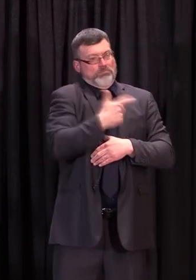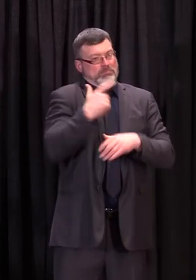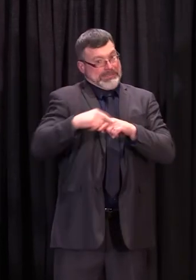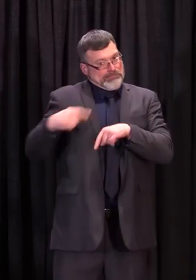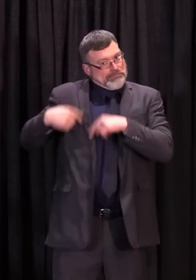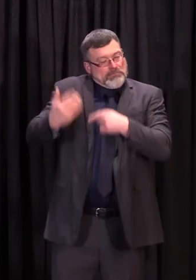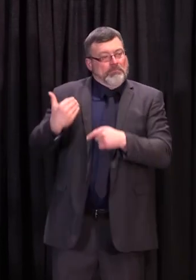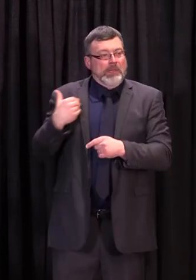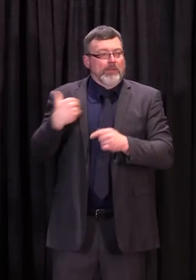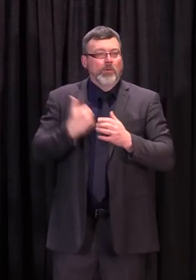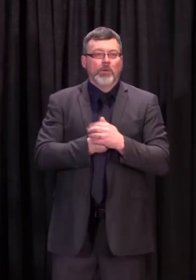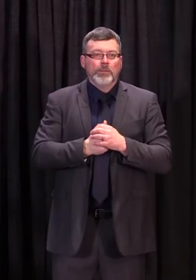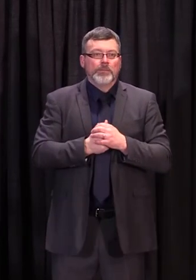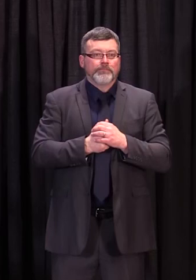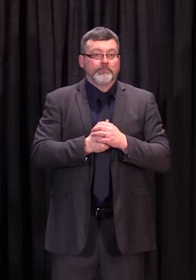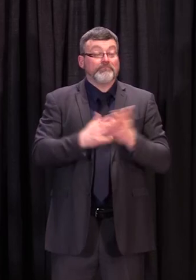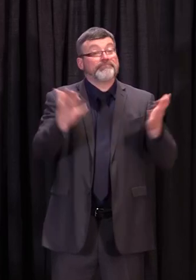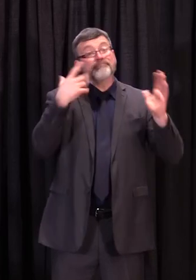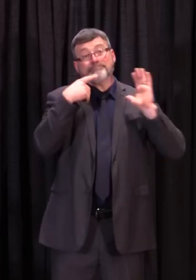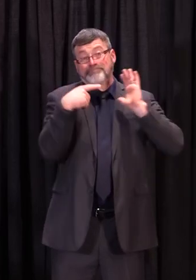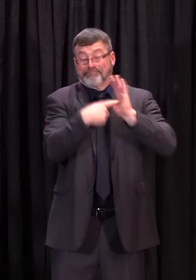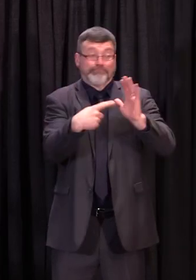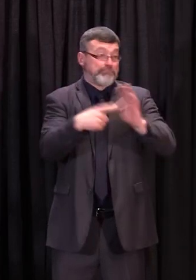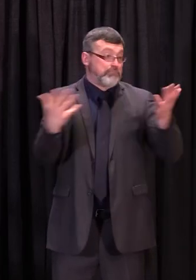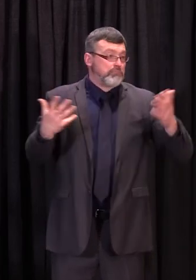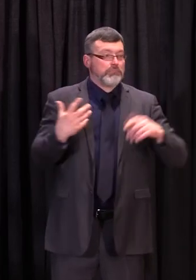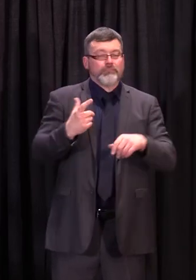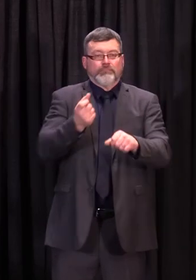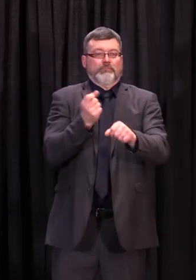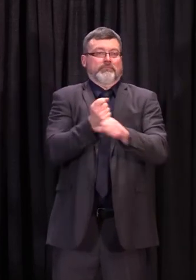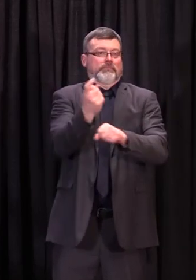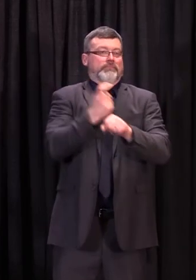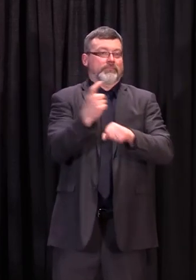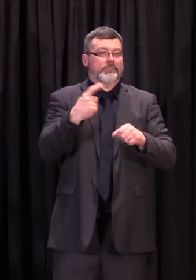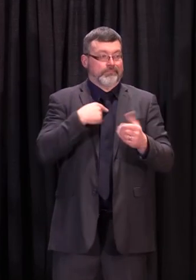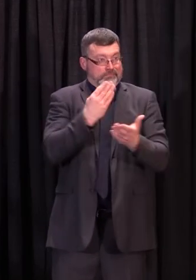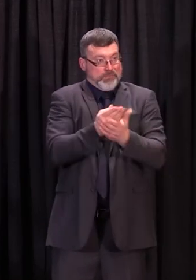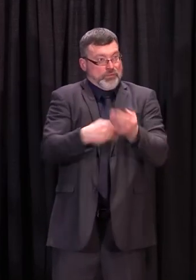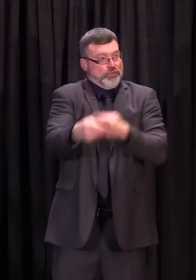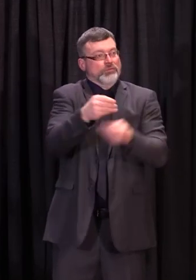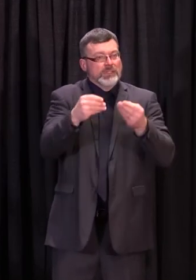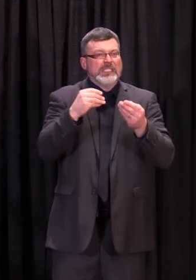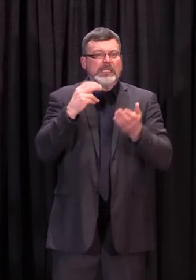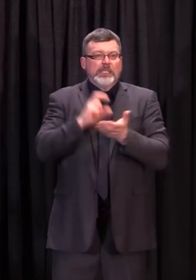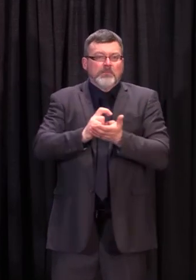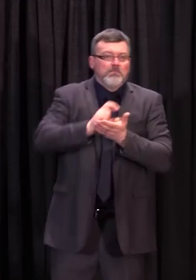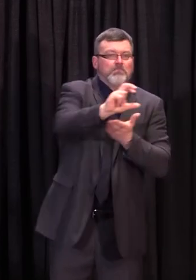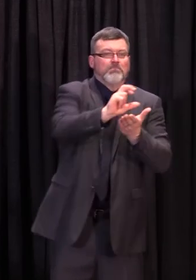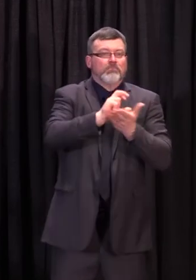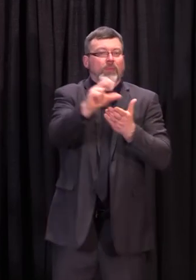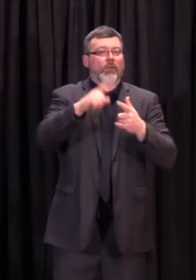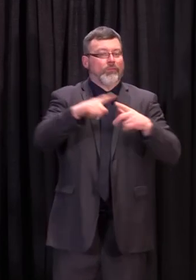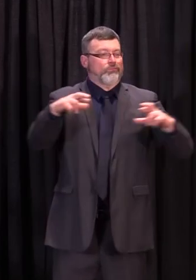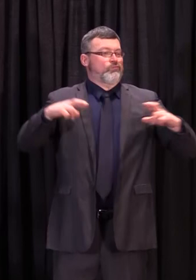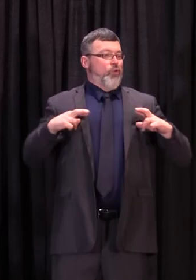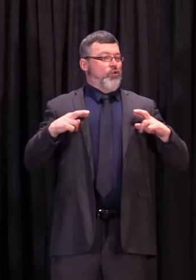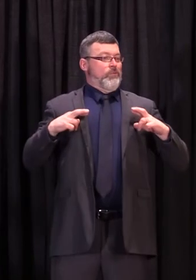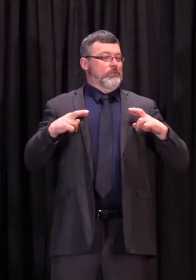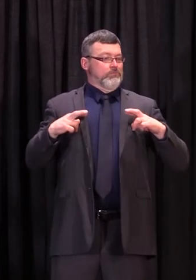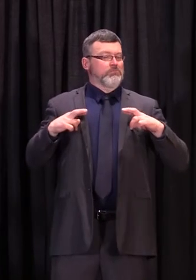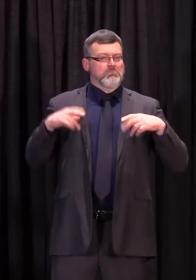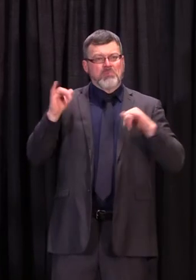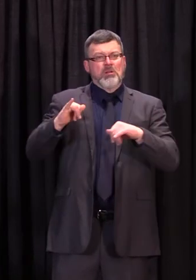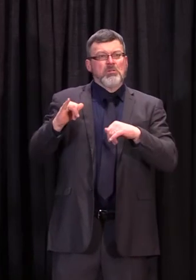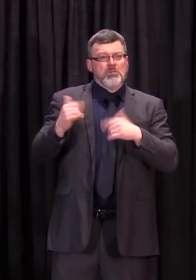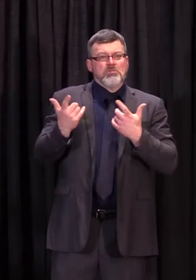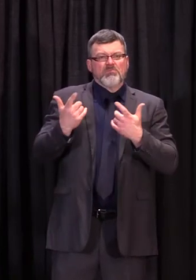For example, as I've done every year, my budget fully funds our retirement obligations with a total payment